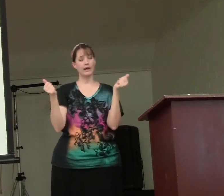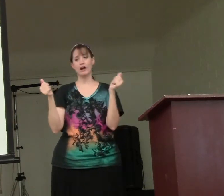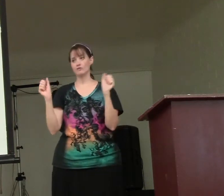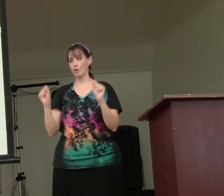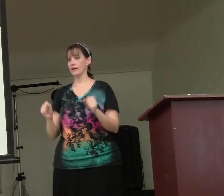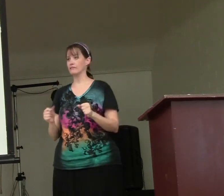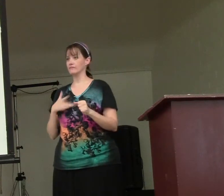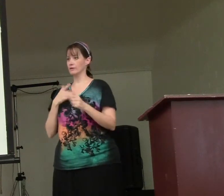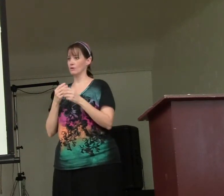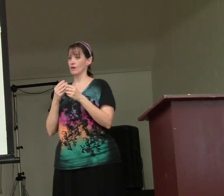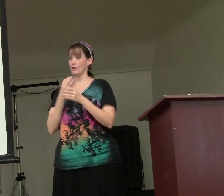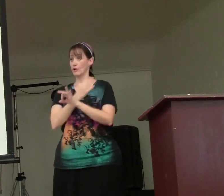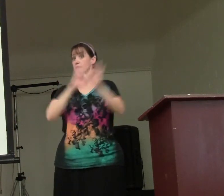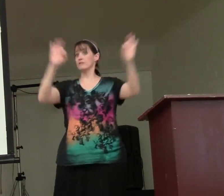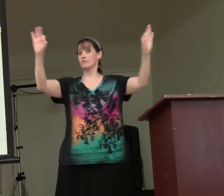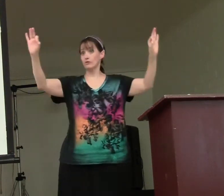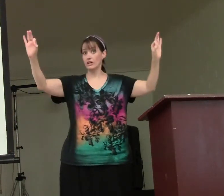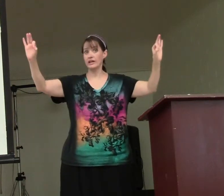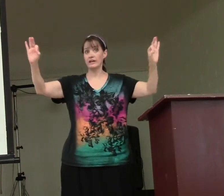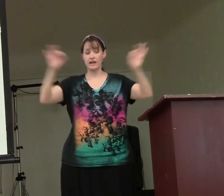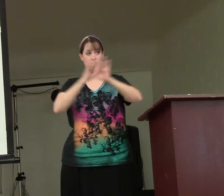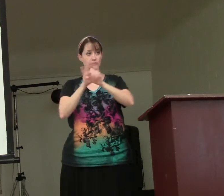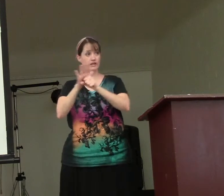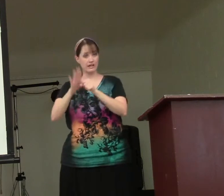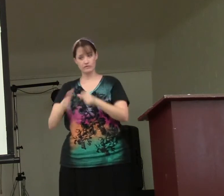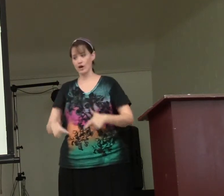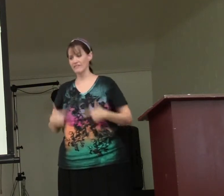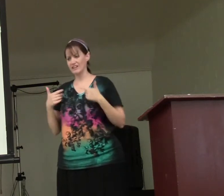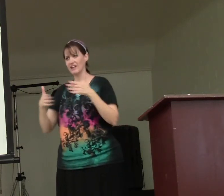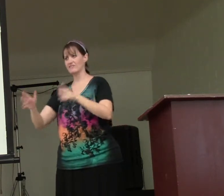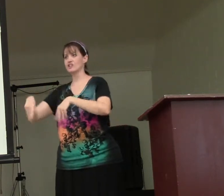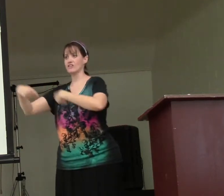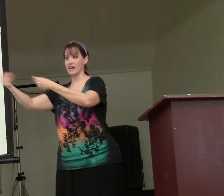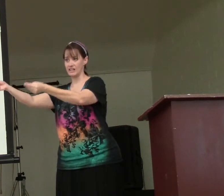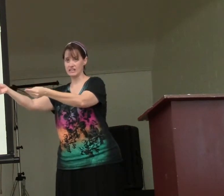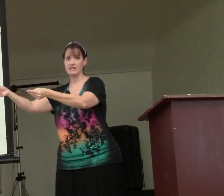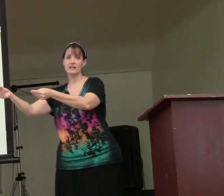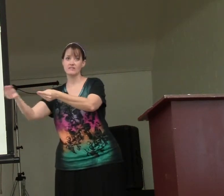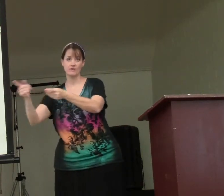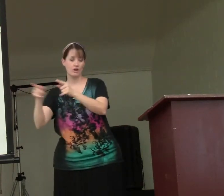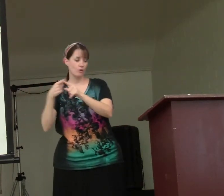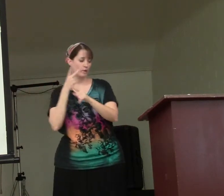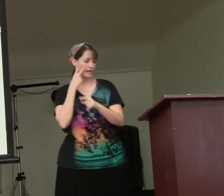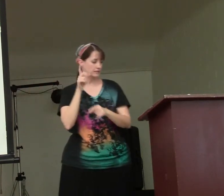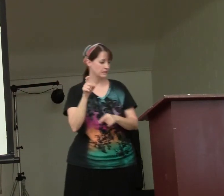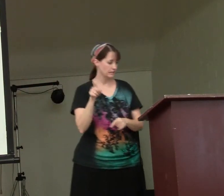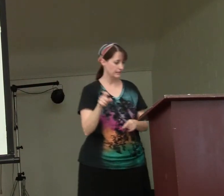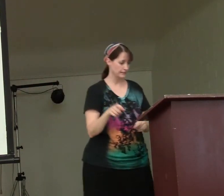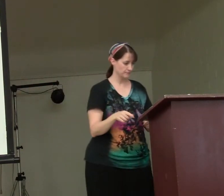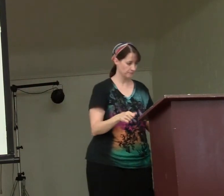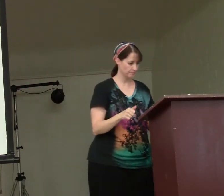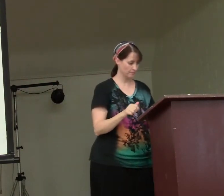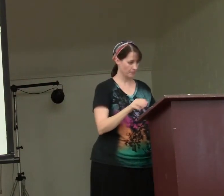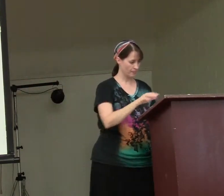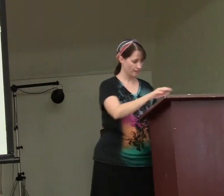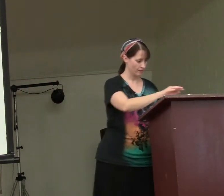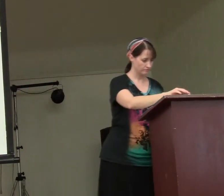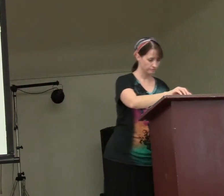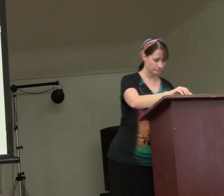off so I can be free and free enough to have that lifestyle that I can give when I see a need.